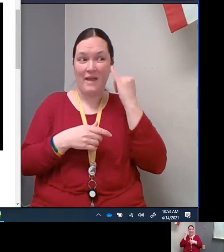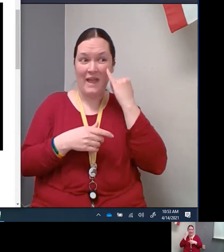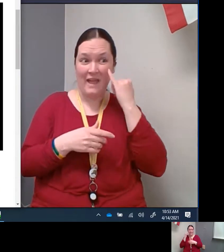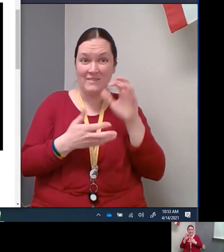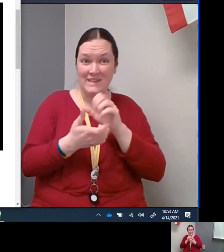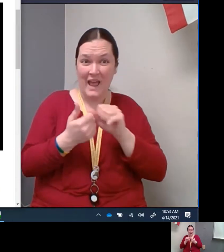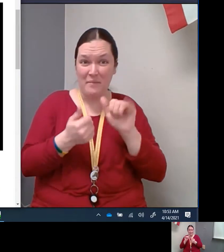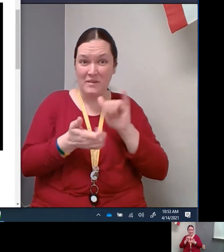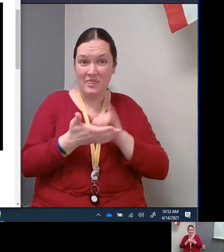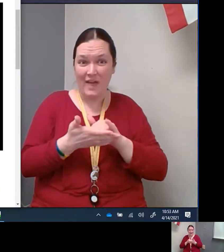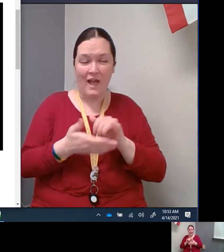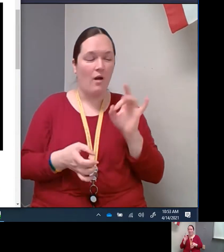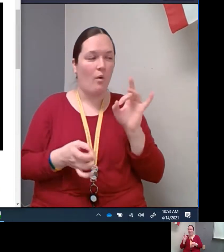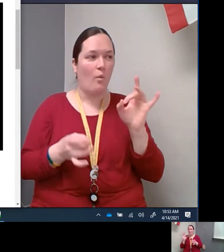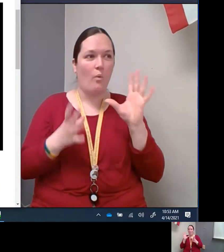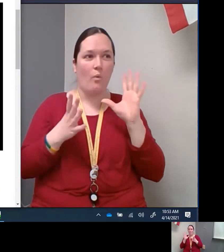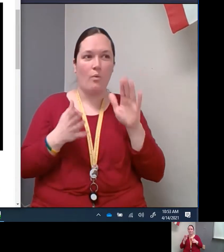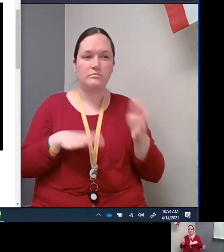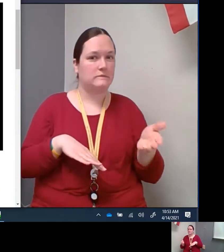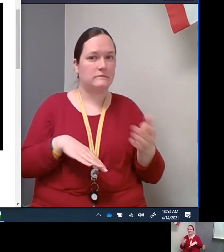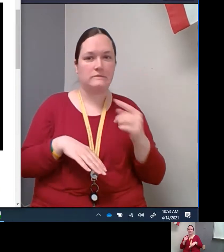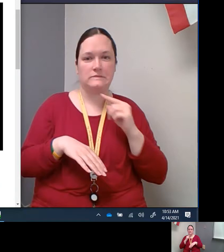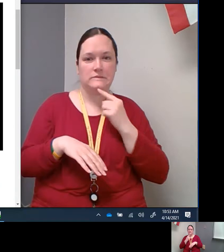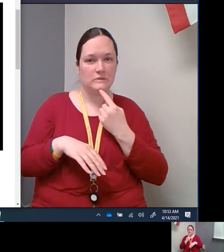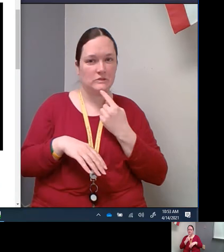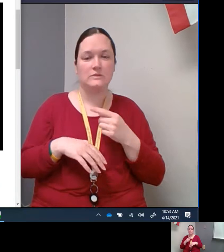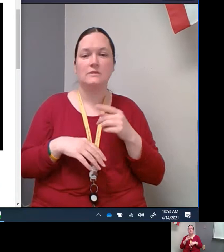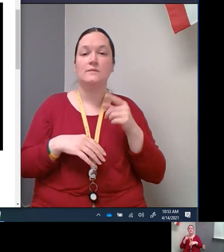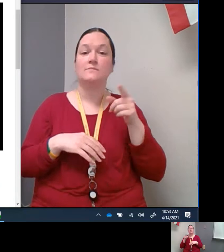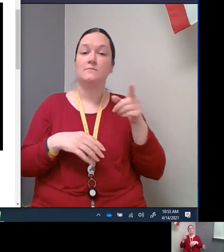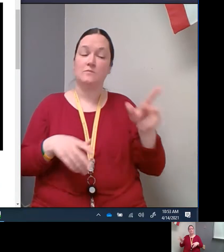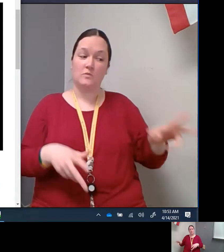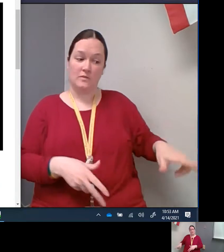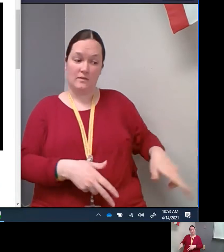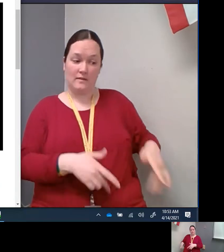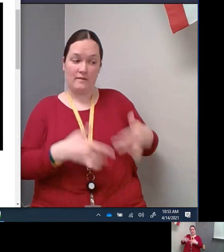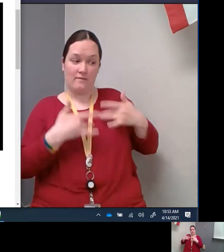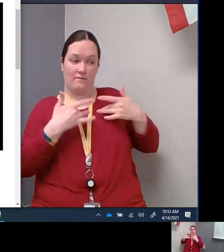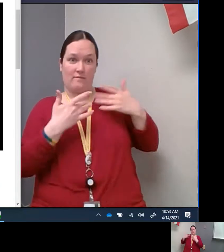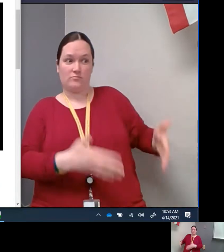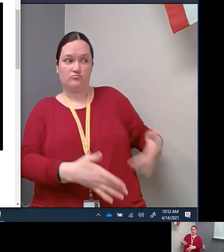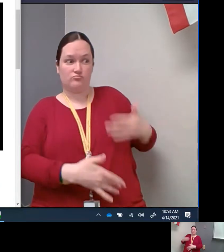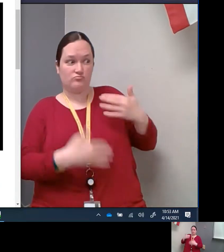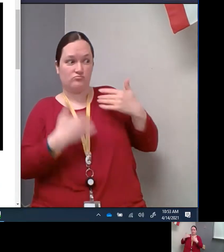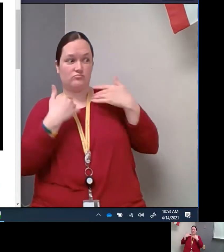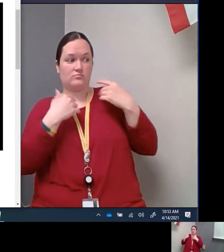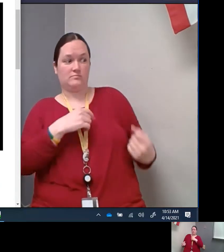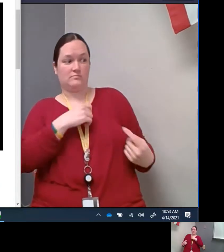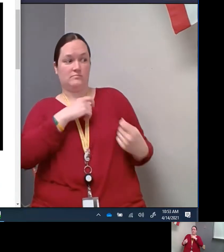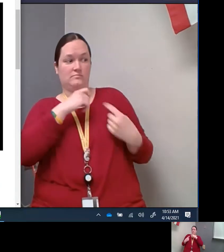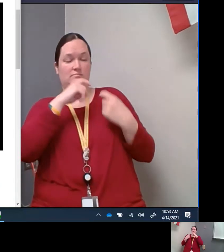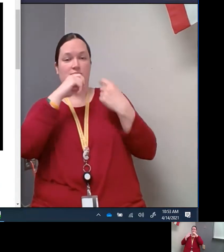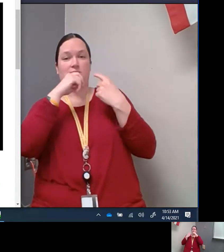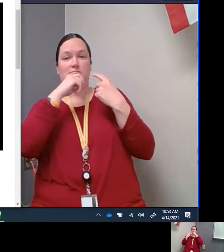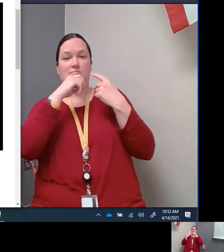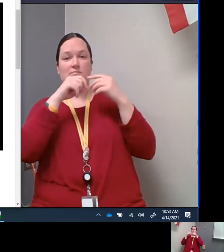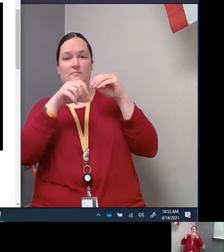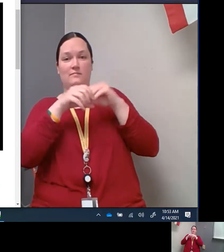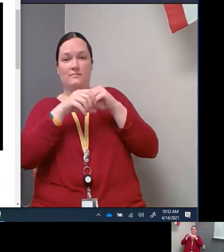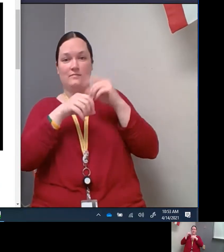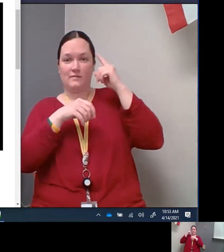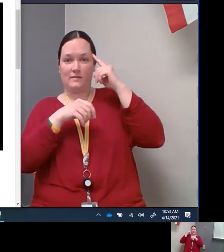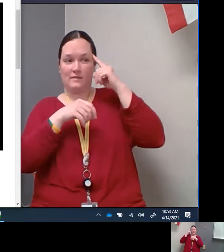What else does it do? Then we have information coming in. So we have sensory information, just like that worm did, coming up to the brain. And then we have